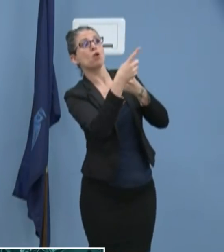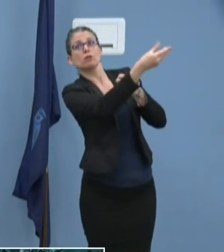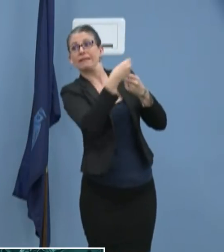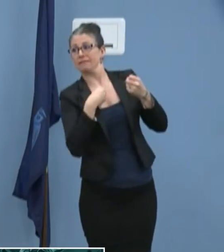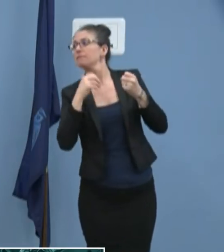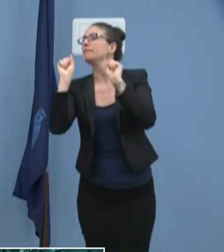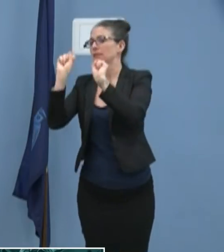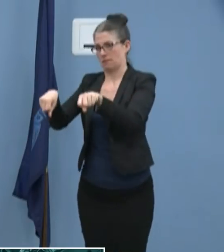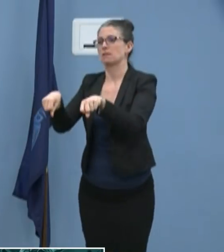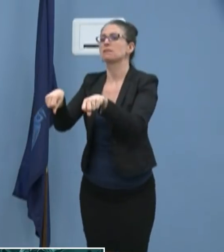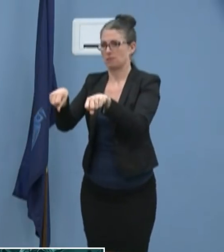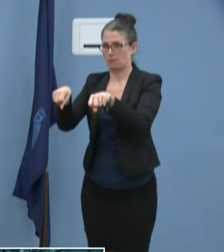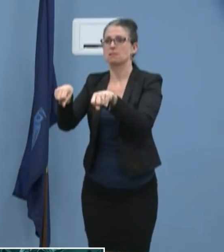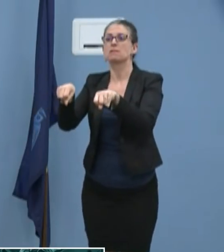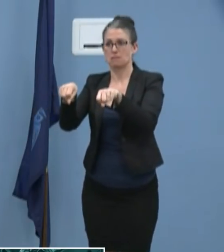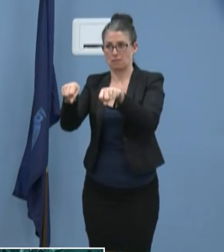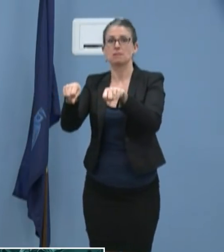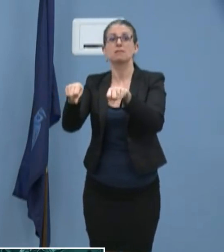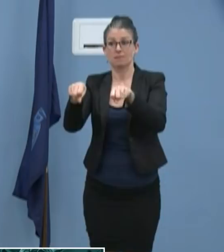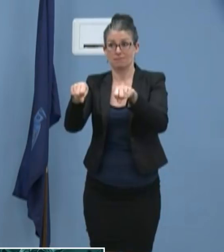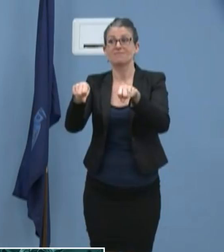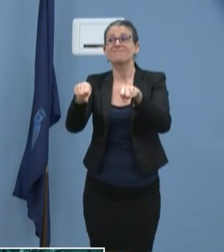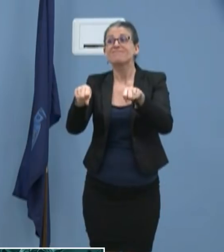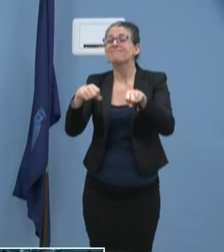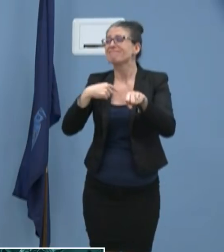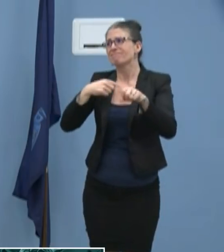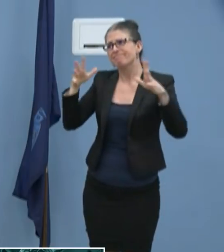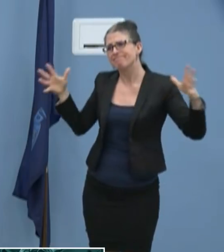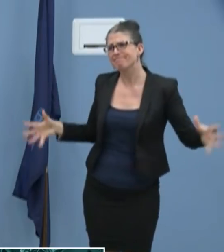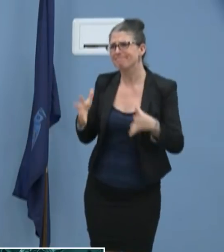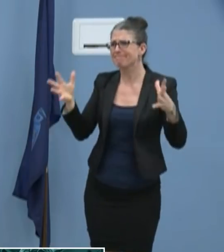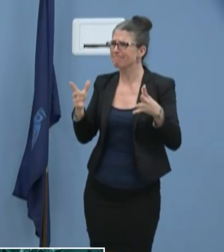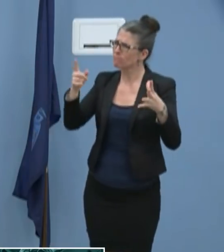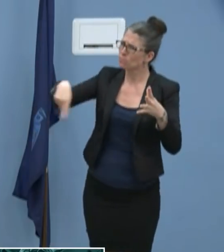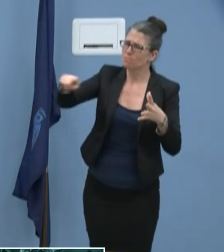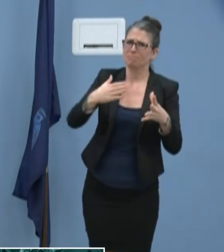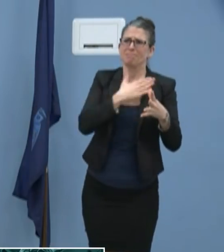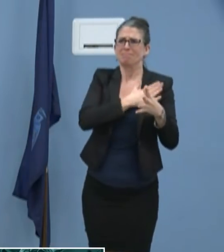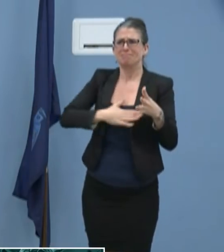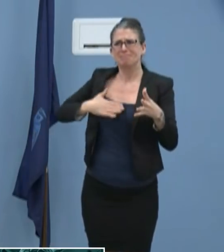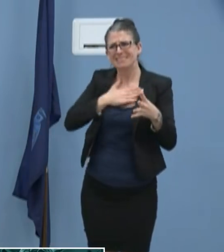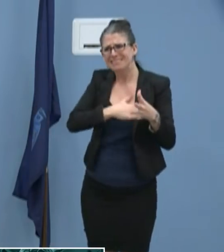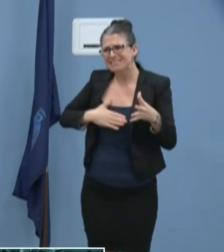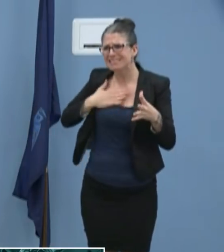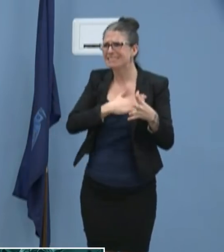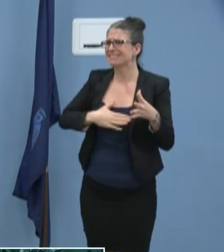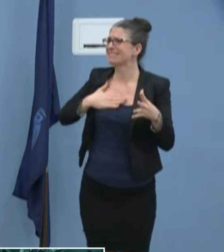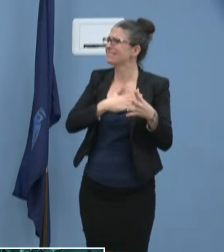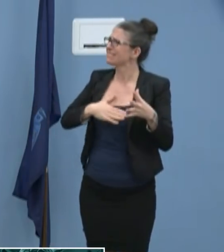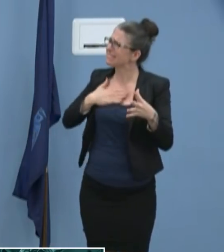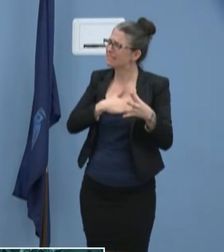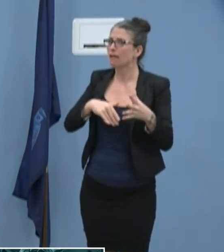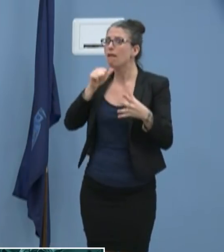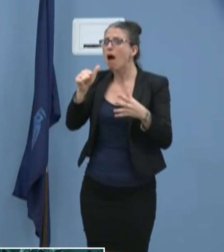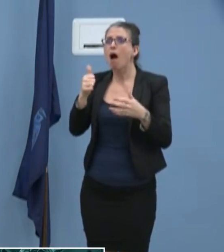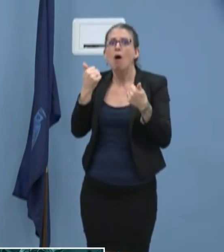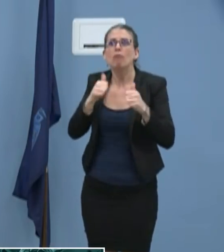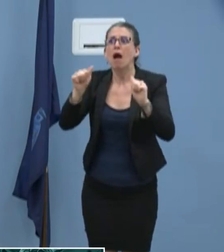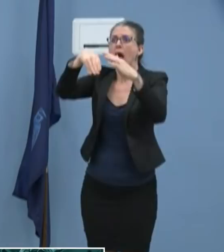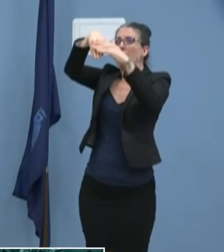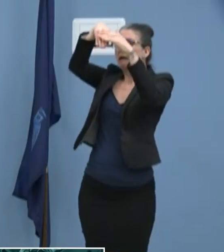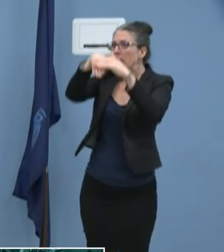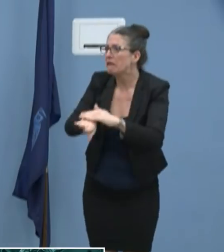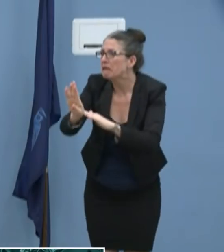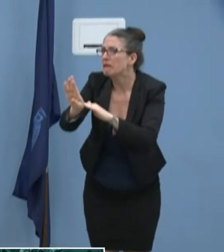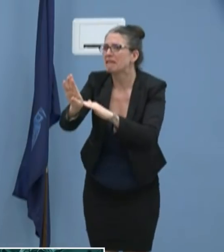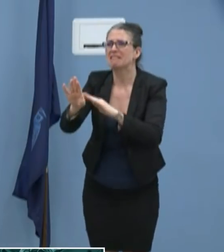continue to support our establishments by purchasing take-out meals or by buying gift cards or other measures of